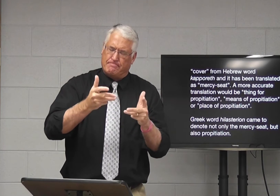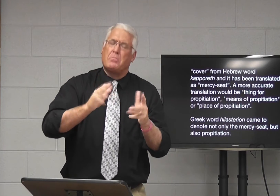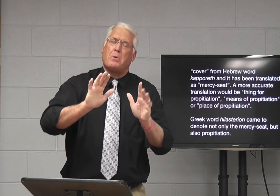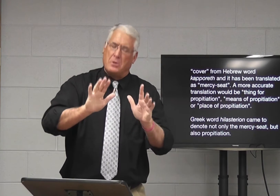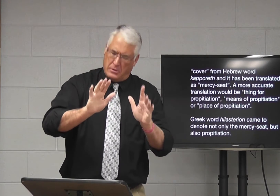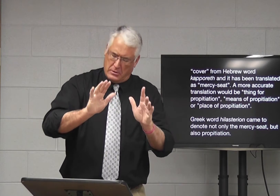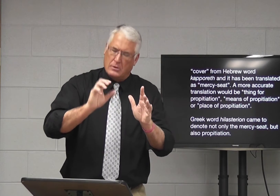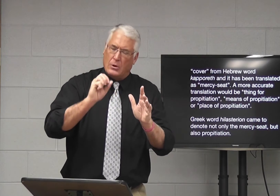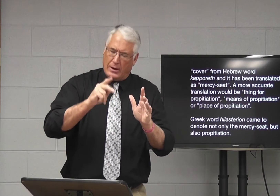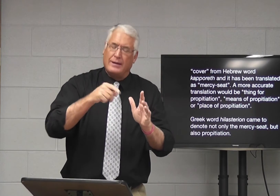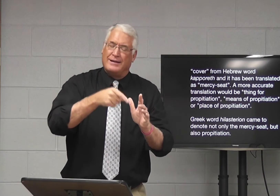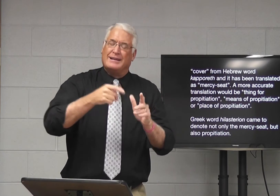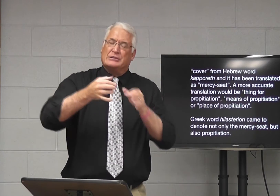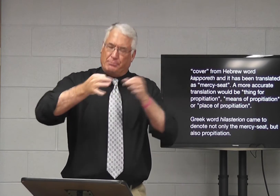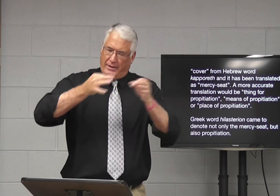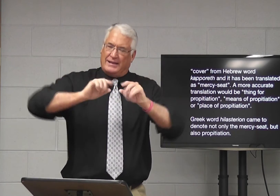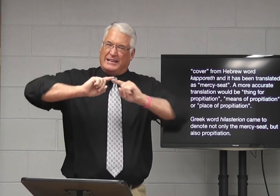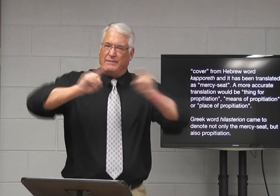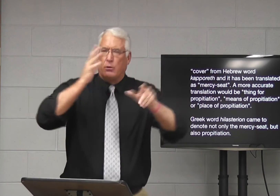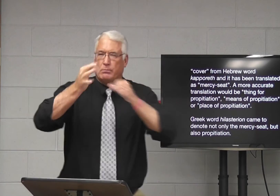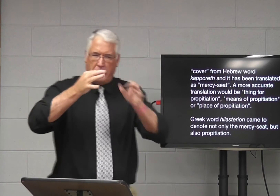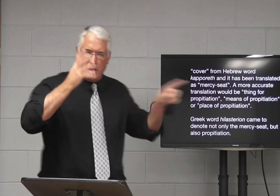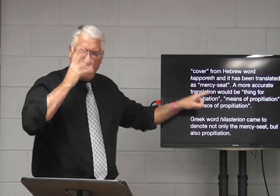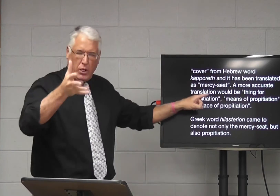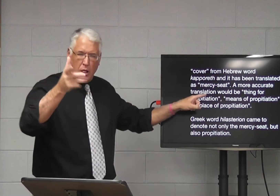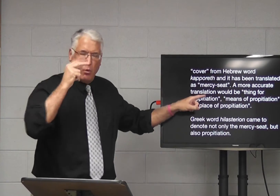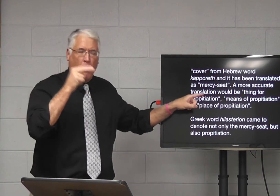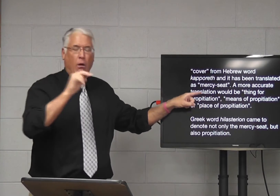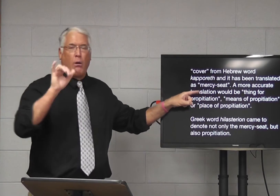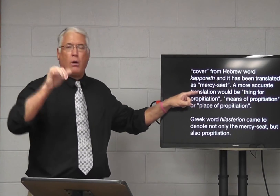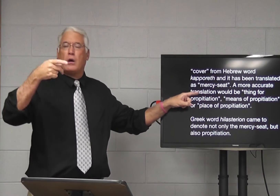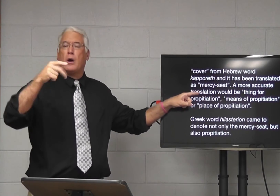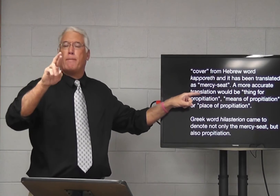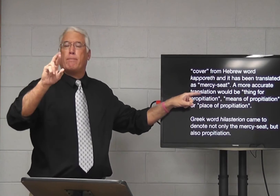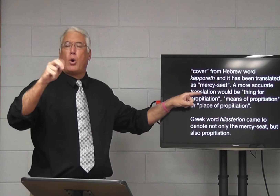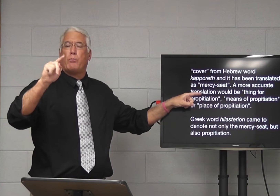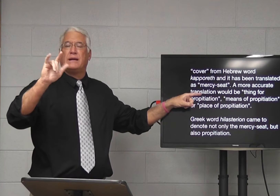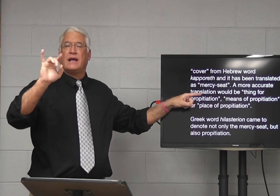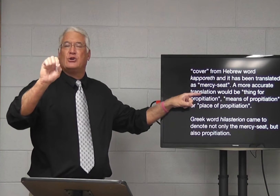might have been a different word, but it explains it different.